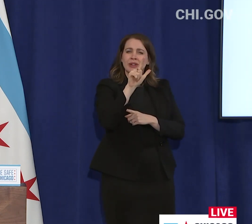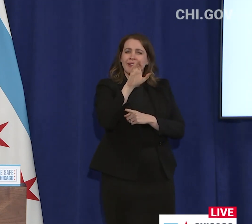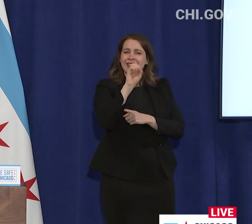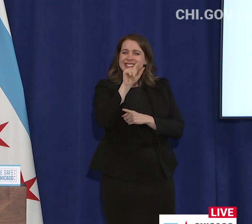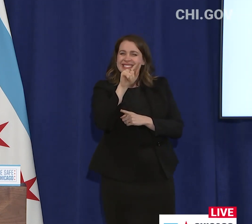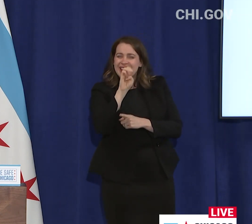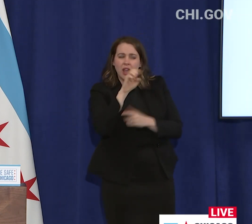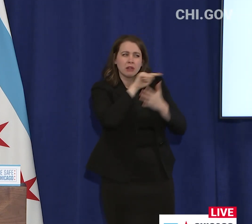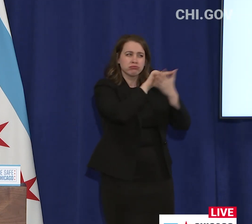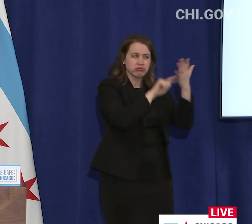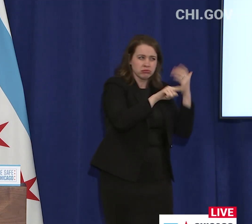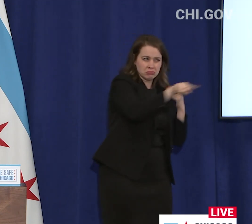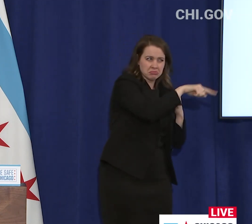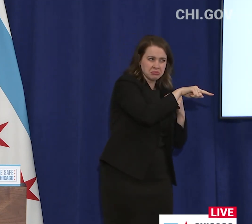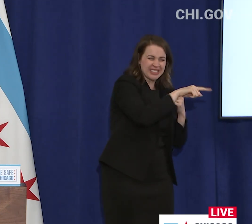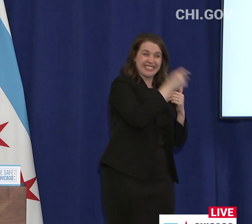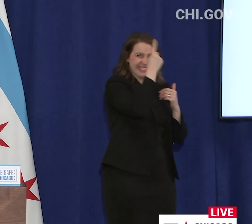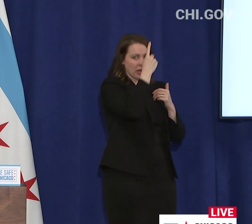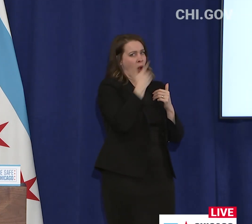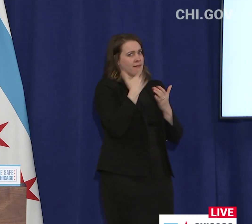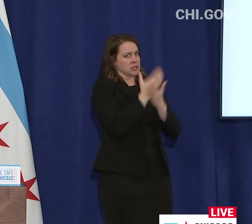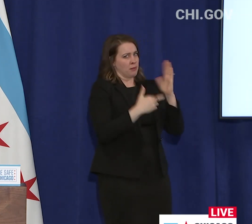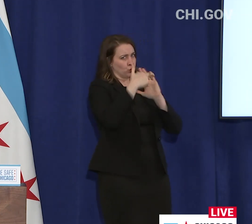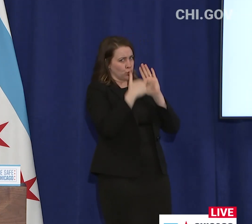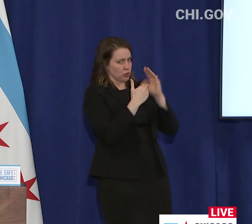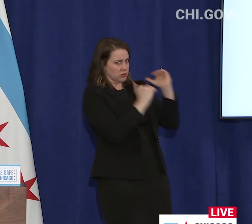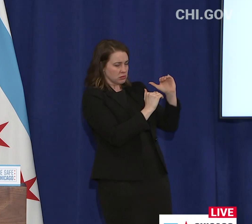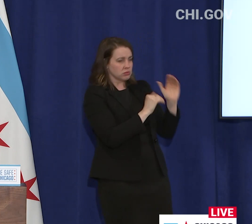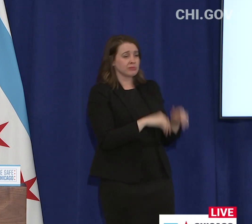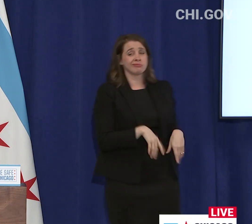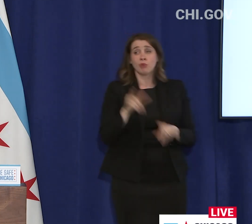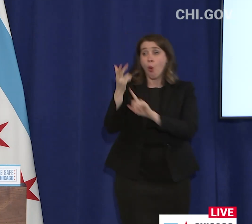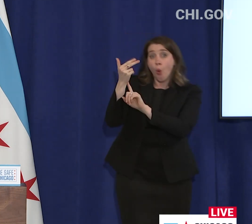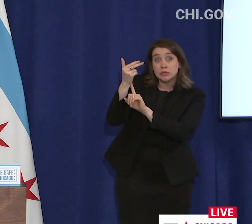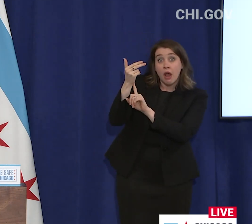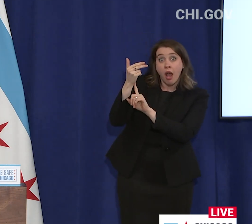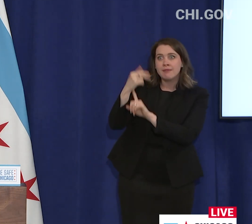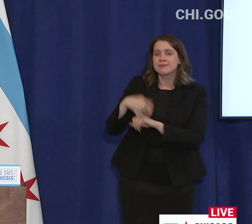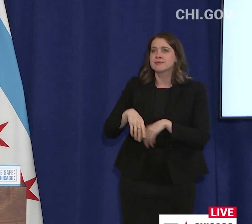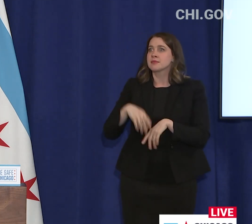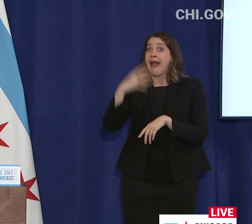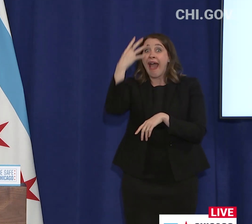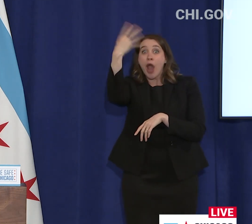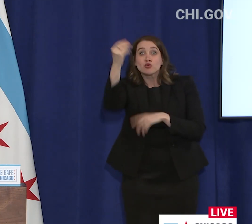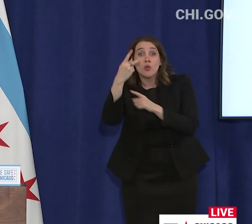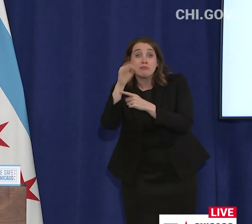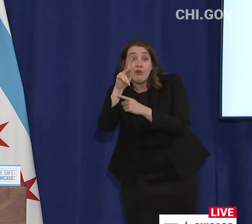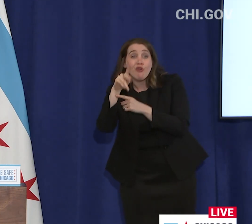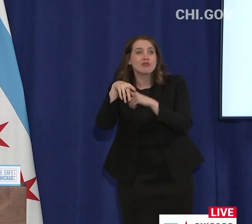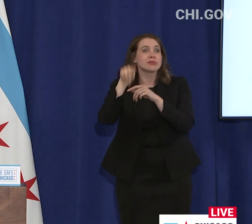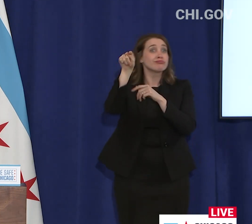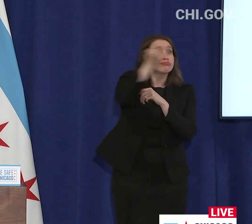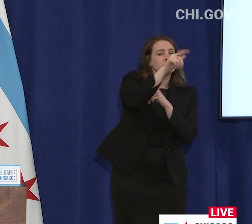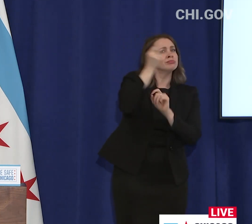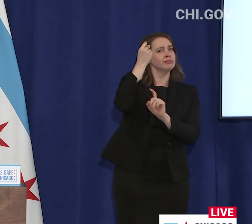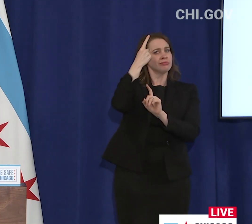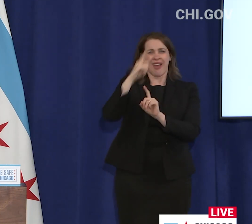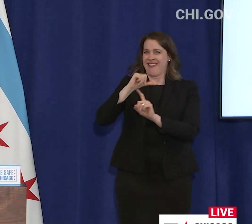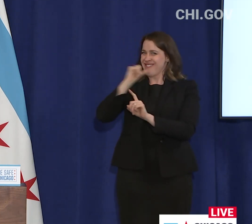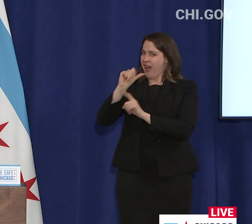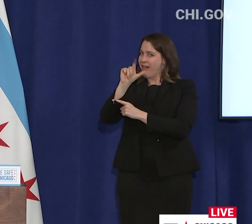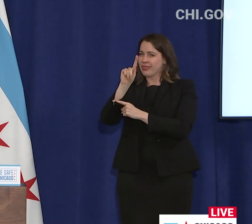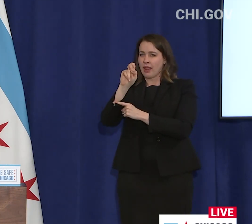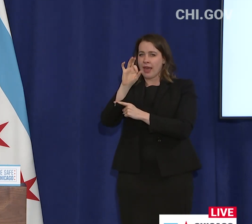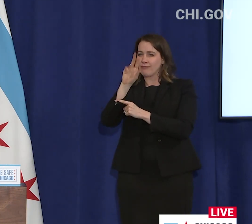capacity limitations, along with hotel, lodging, and limited outdoor attractions, including non-lakefront golf